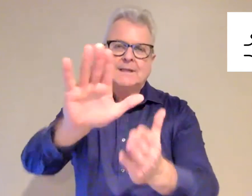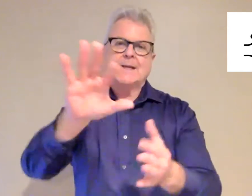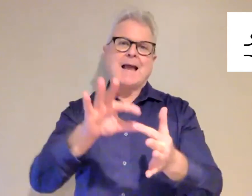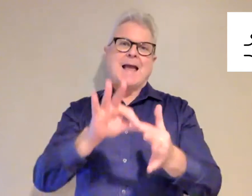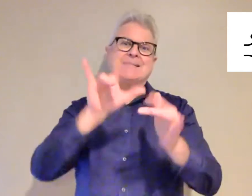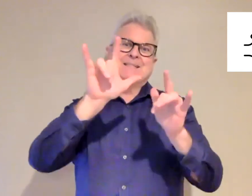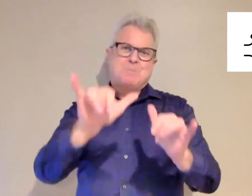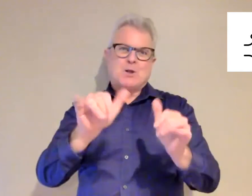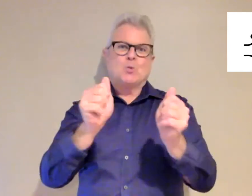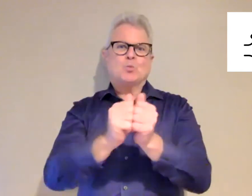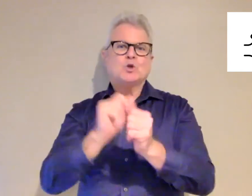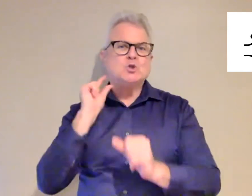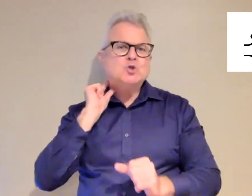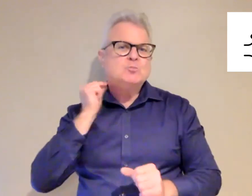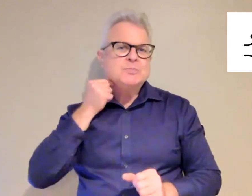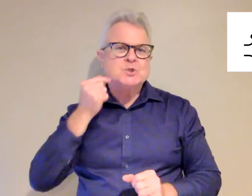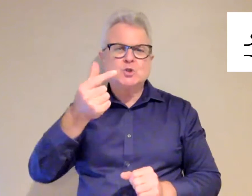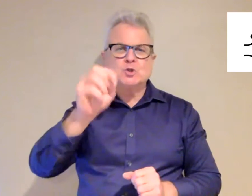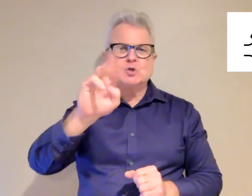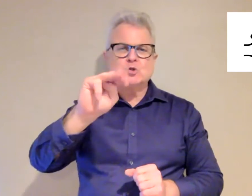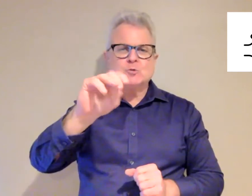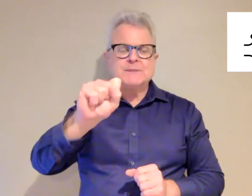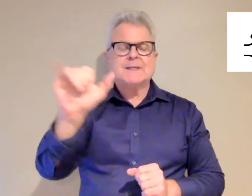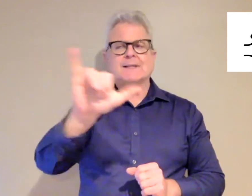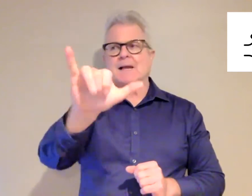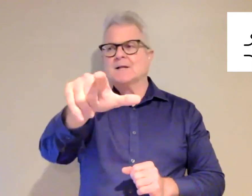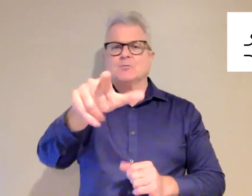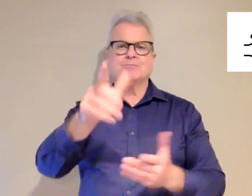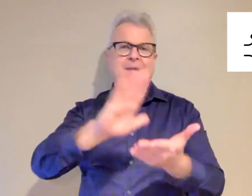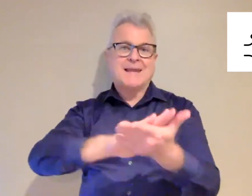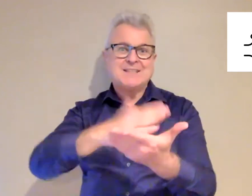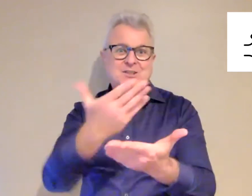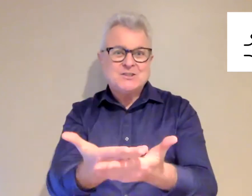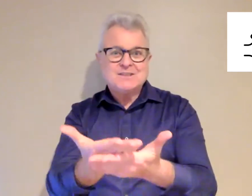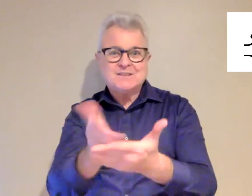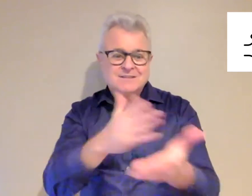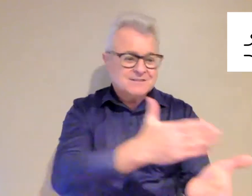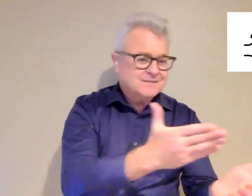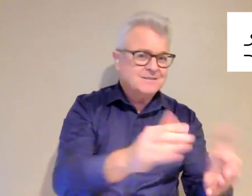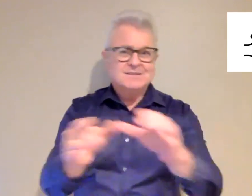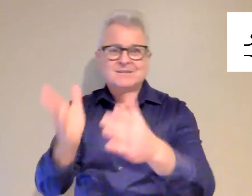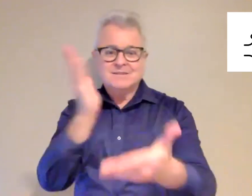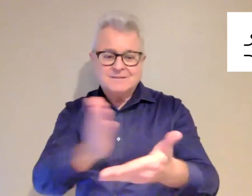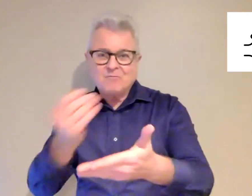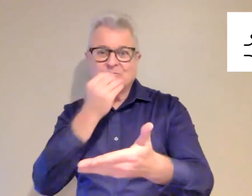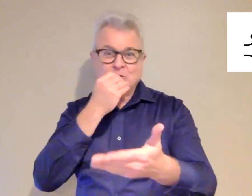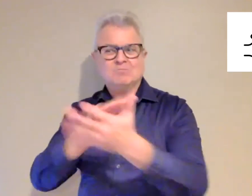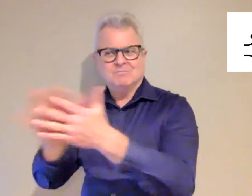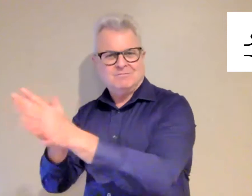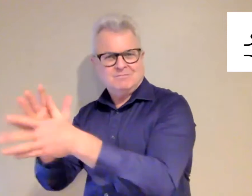6, wash your hands often as possible. Because remember, germs, you can pick up germs in the kitchen